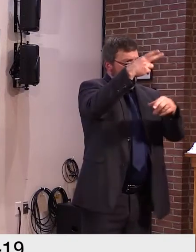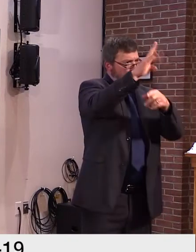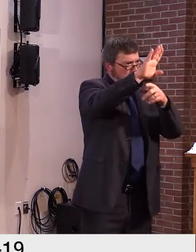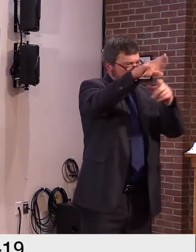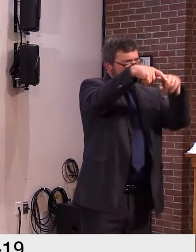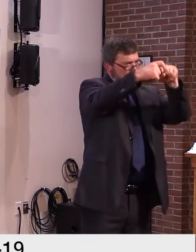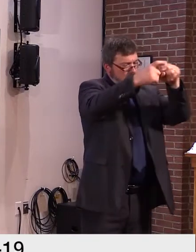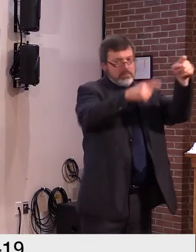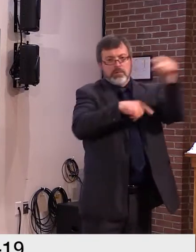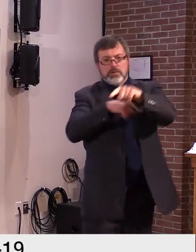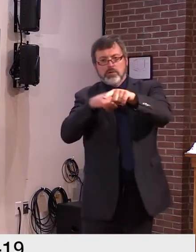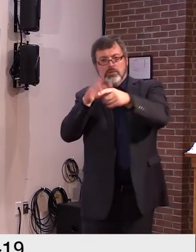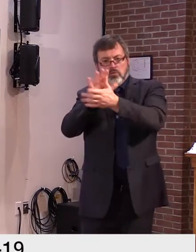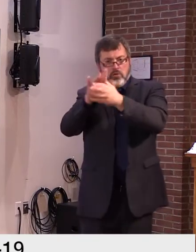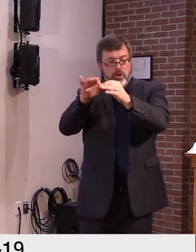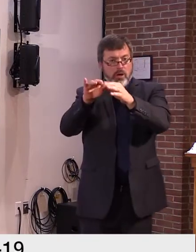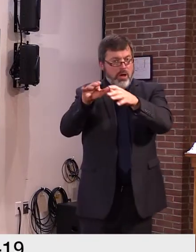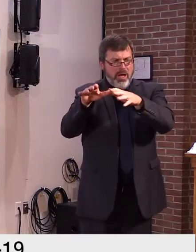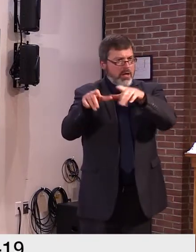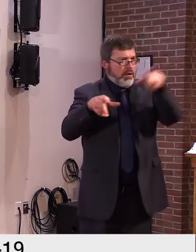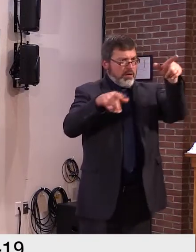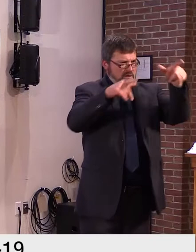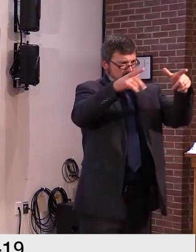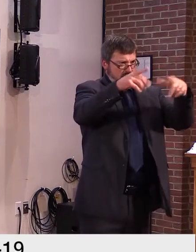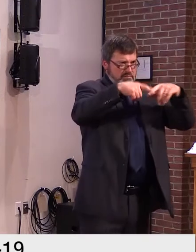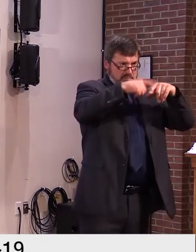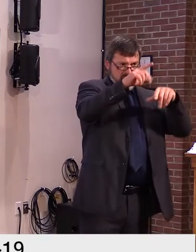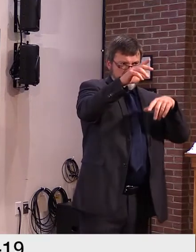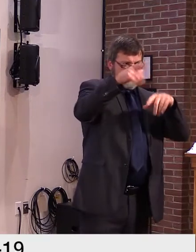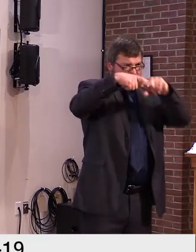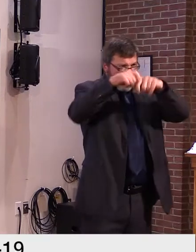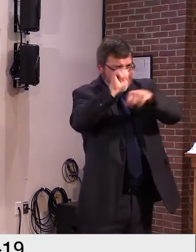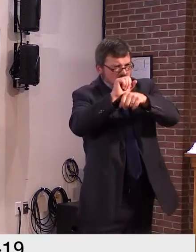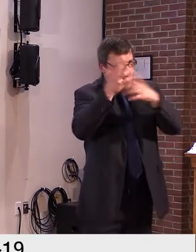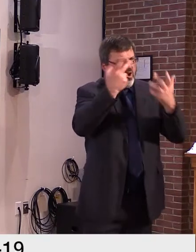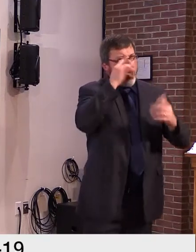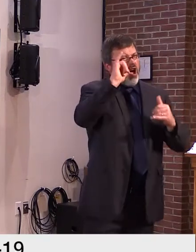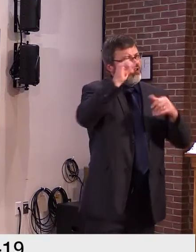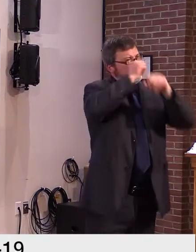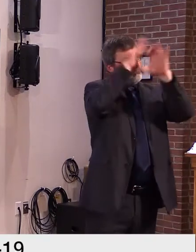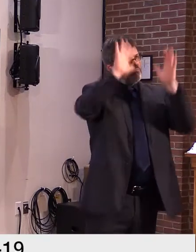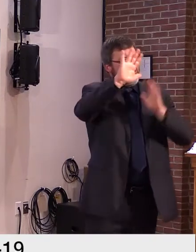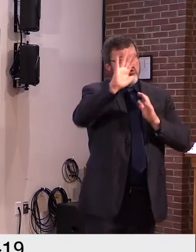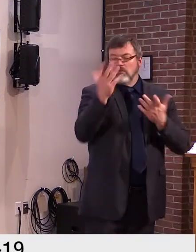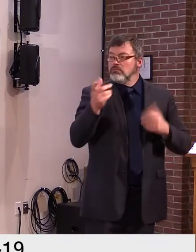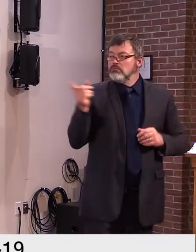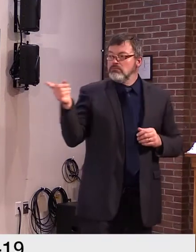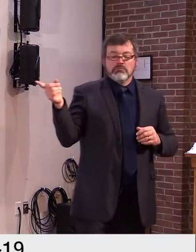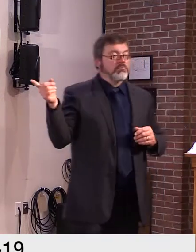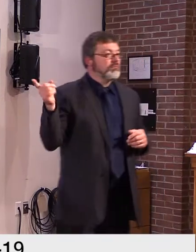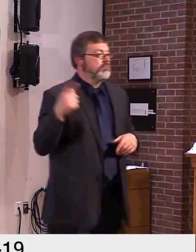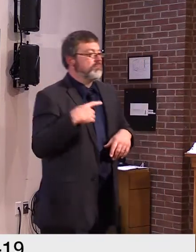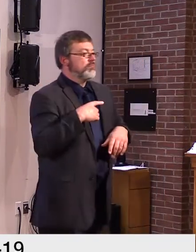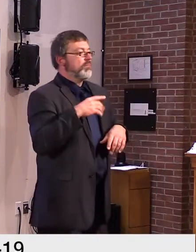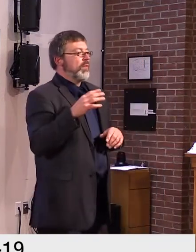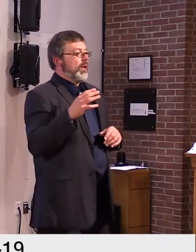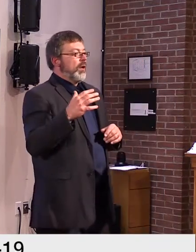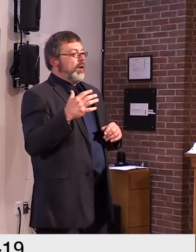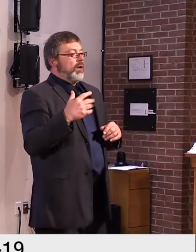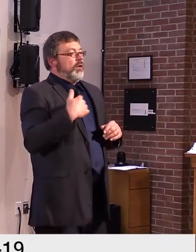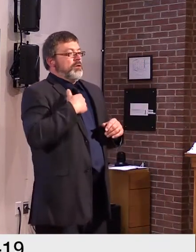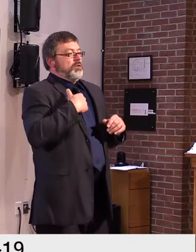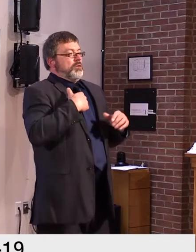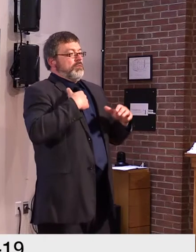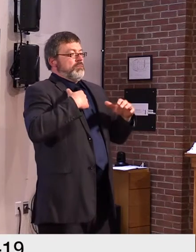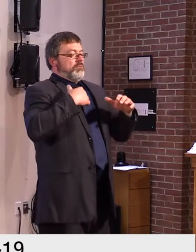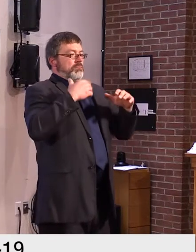them. Yeah, I don't know if I'm going to be able to answer your question precisely, but just let me answer it broadly, and we'll go